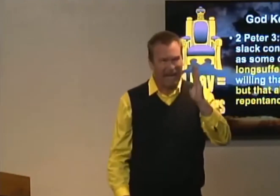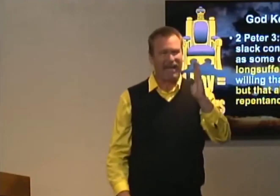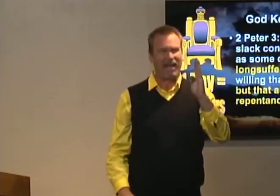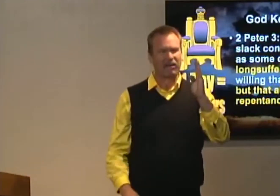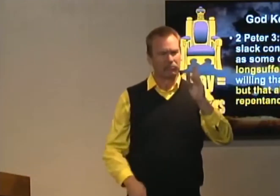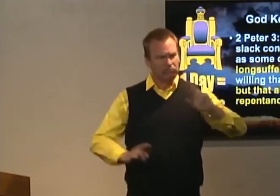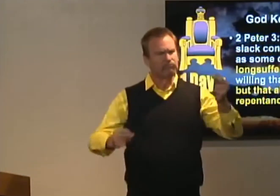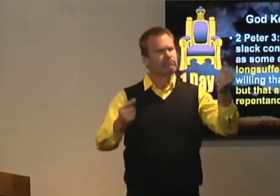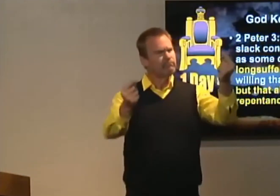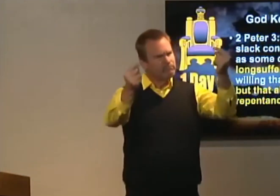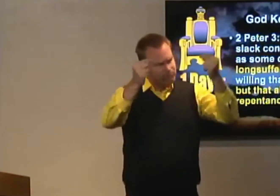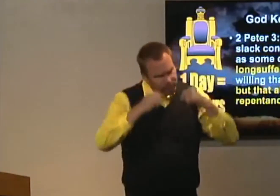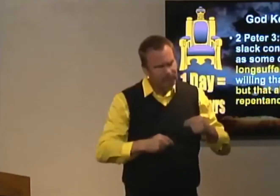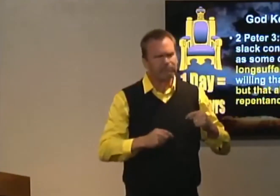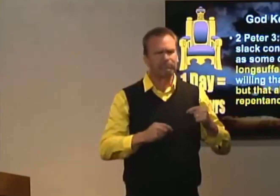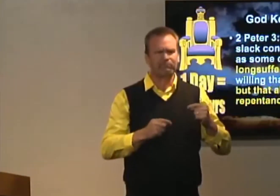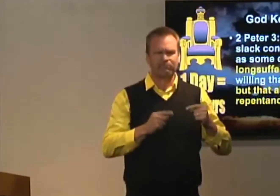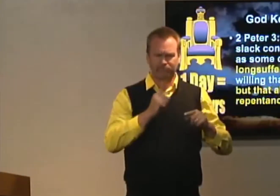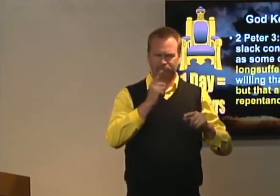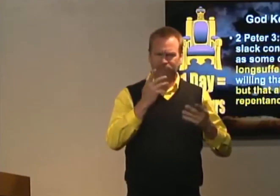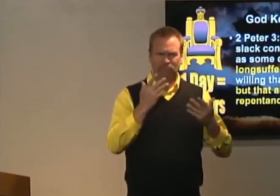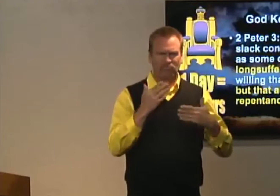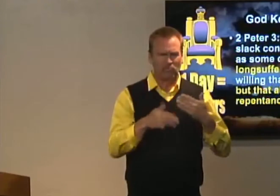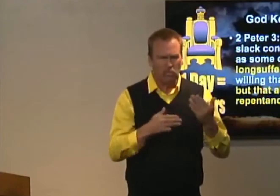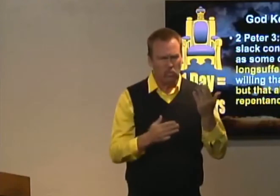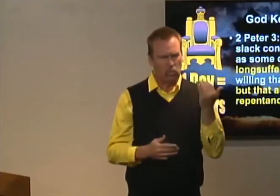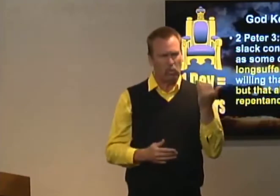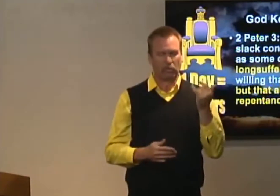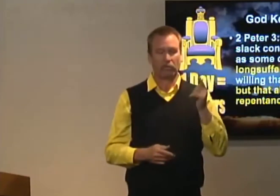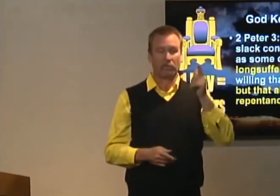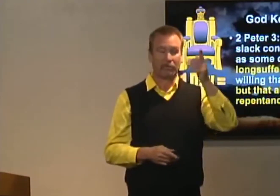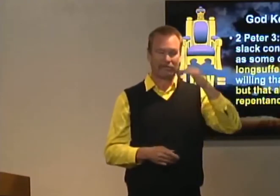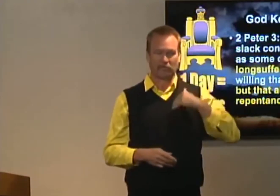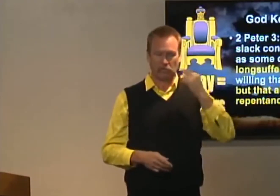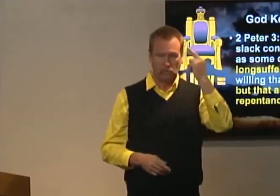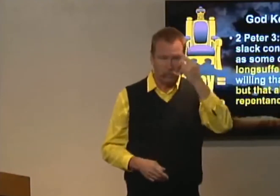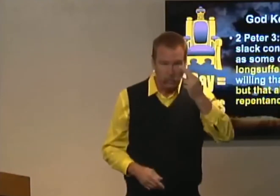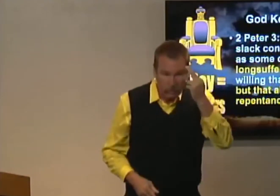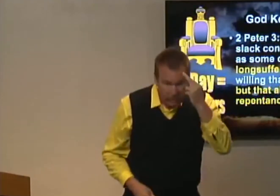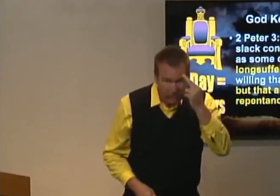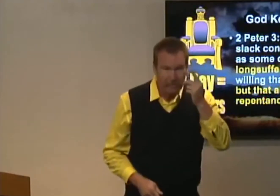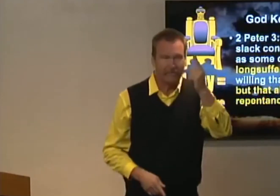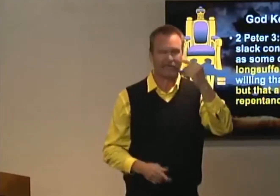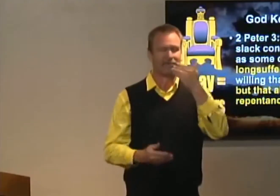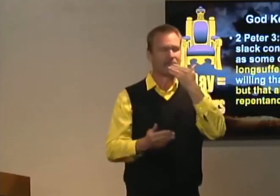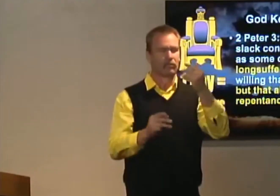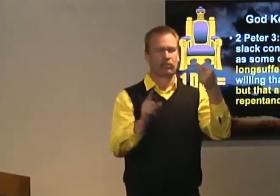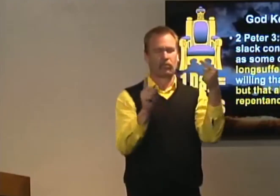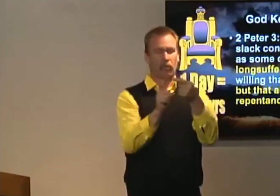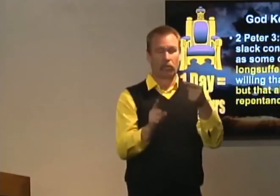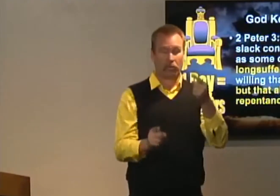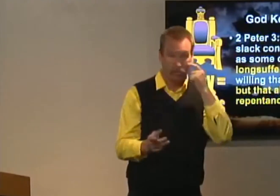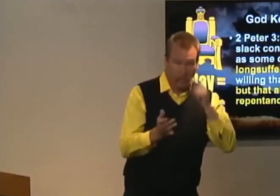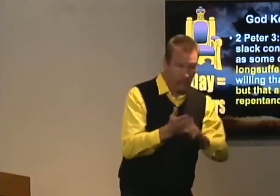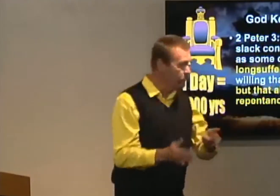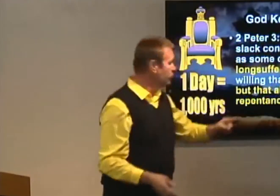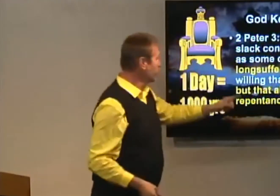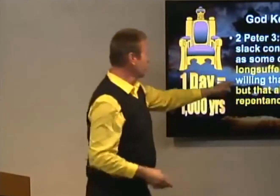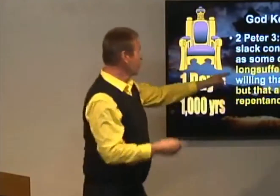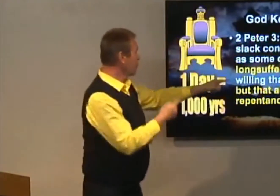And so sometimes people ask, but why hasn't Christ returned? There's a reason. And there's such an amazing point here. We're